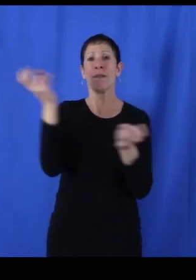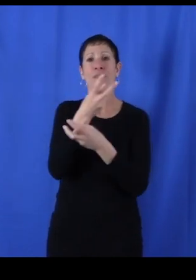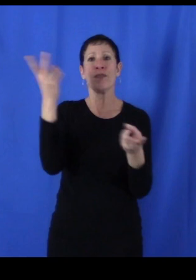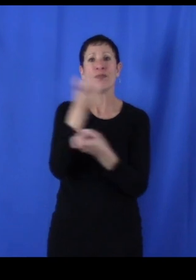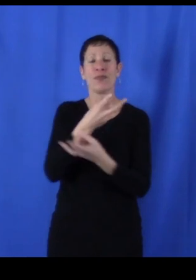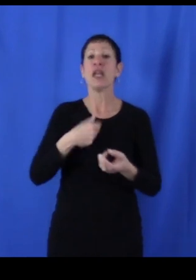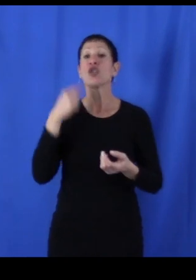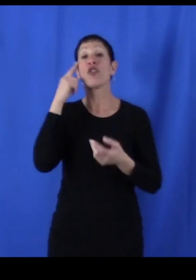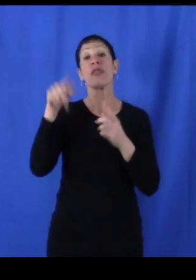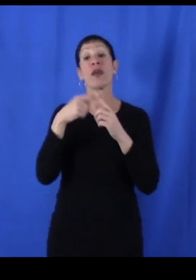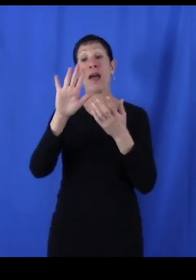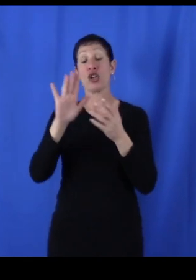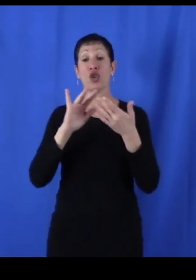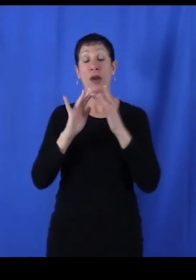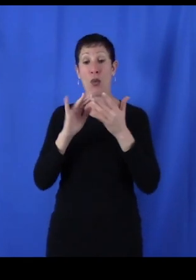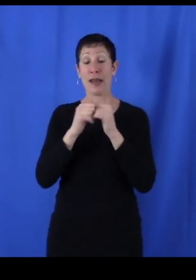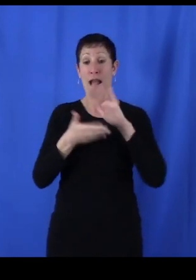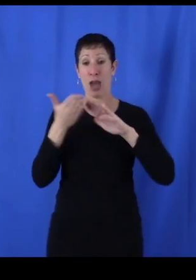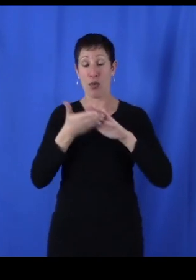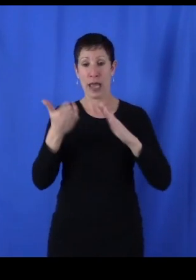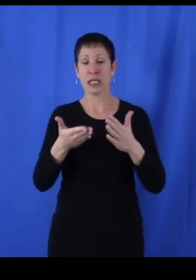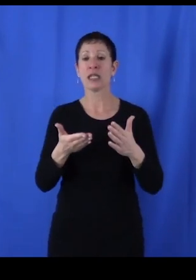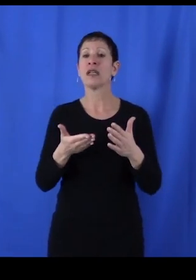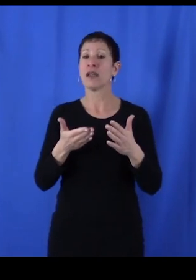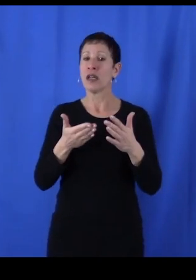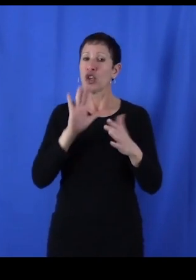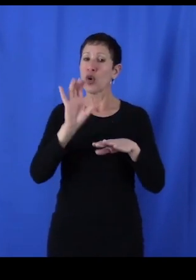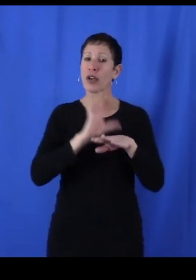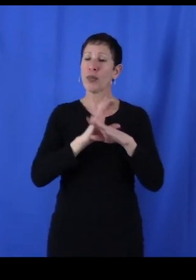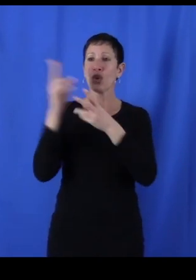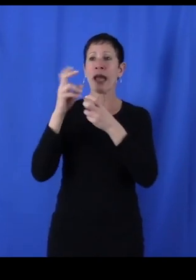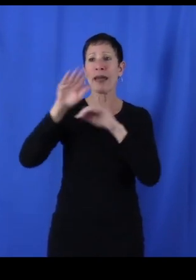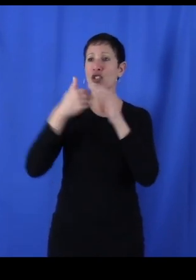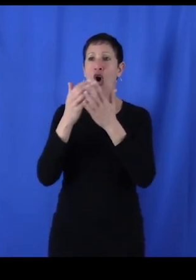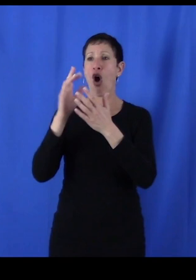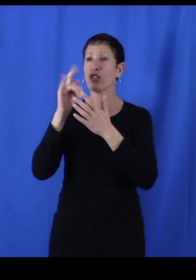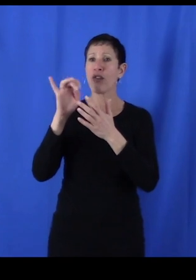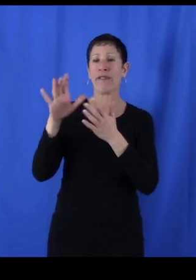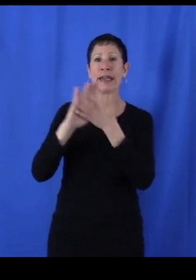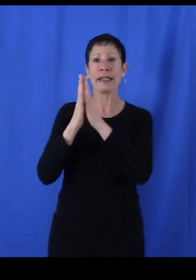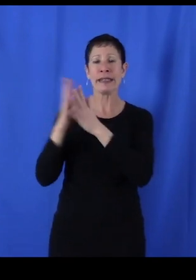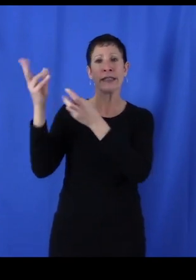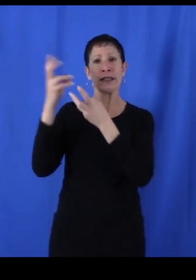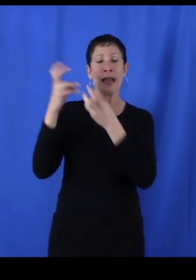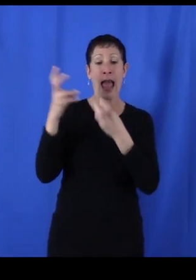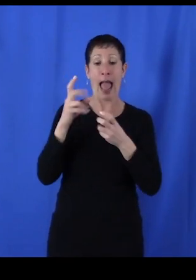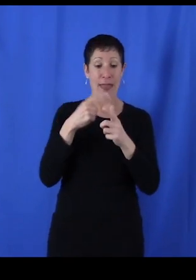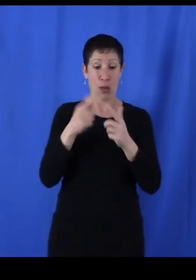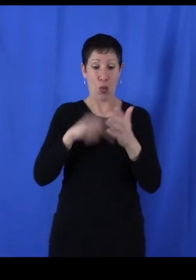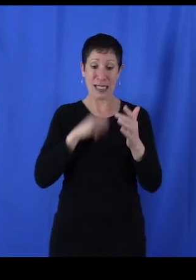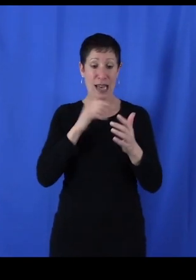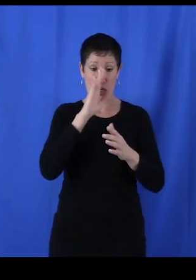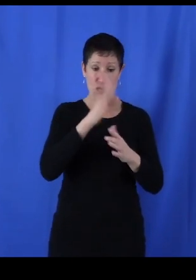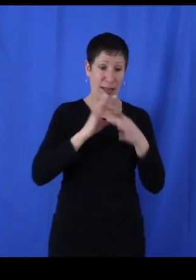your network operates, your network card operates, it downloads all traffic and then actively deletes what's